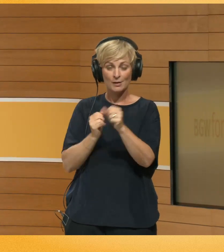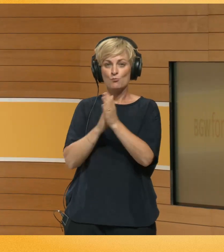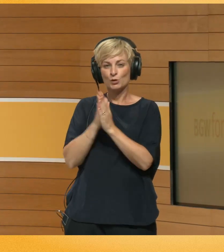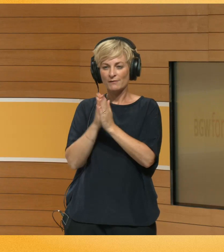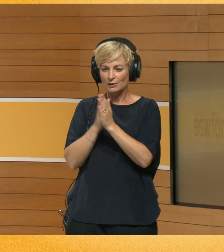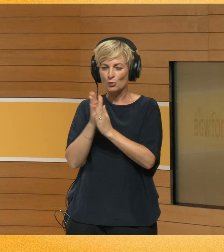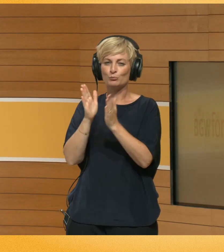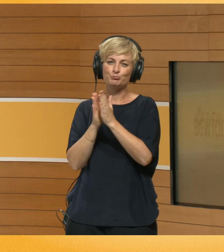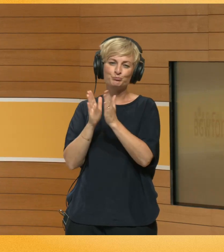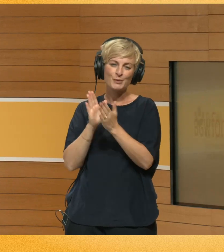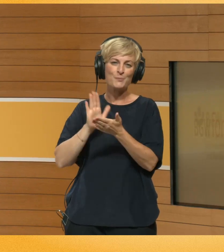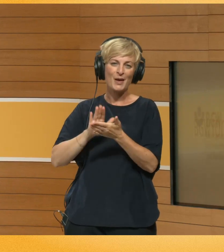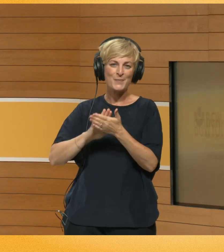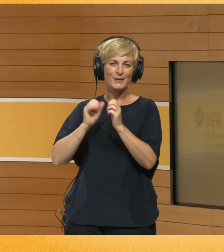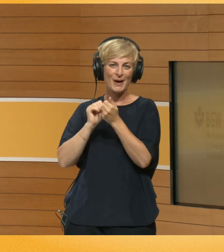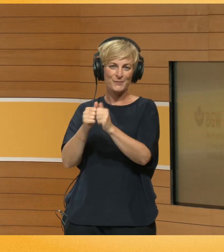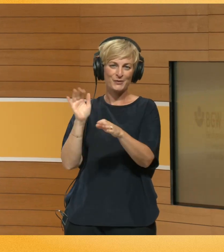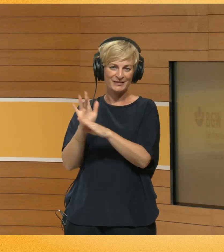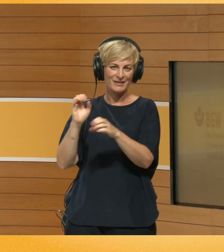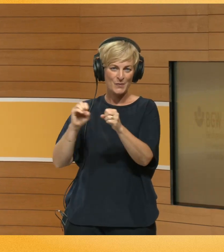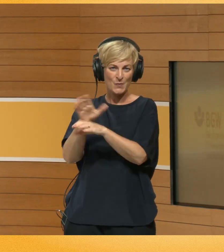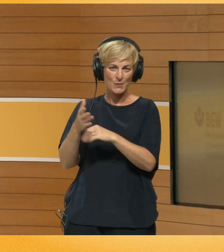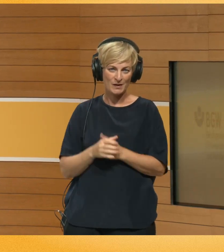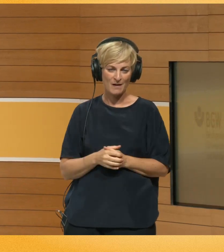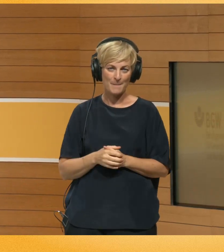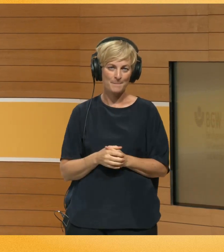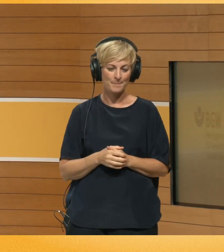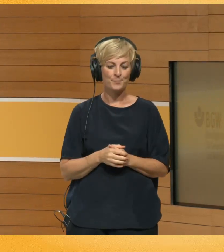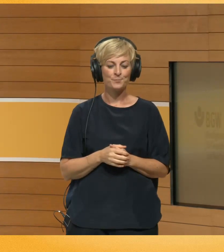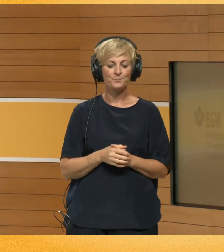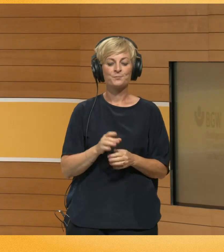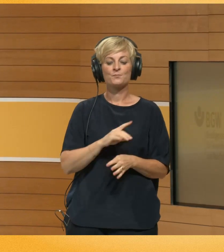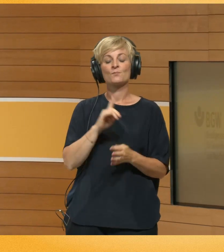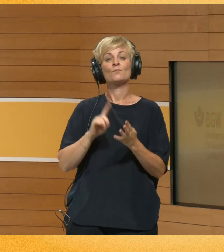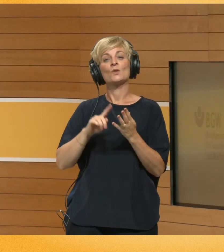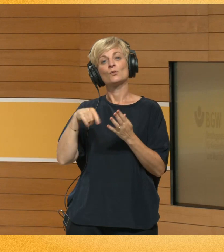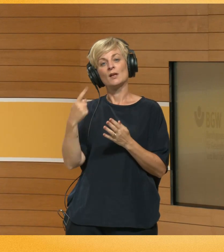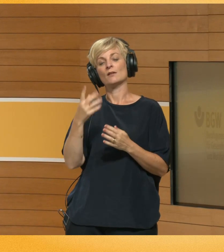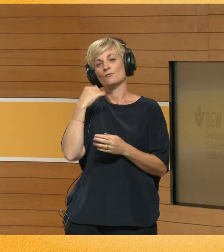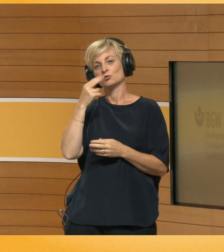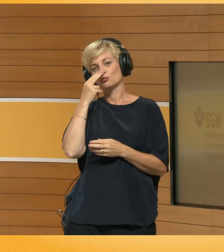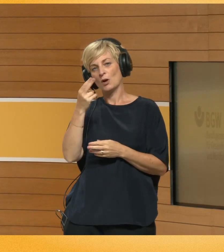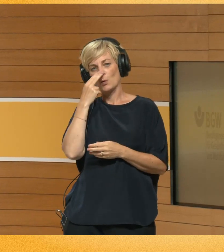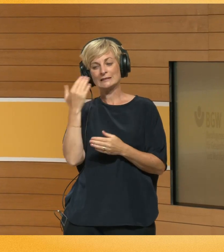at some of the effects and then conclude with the lesson for policy.